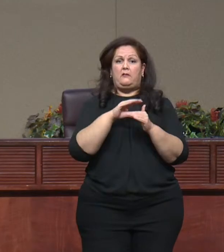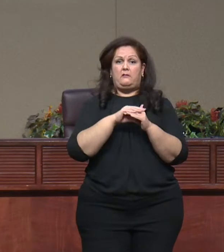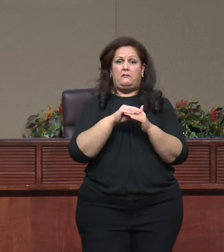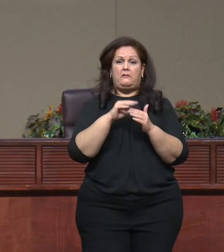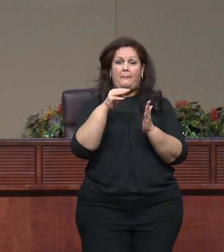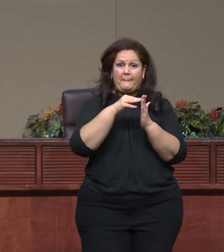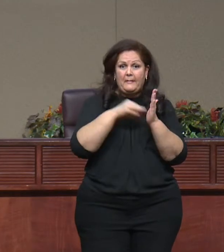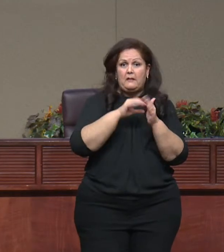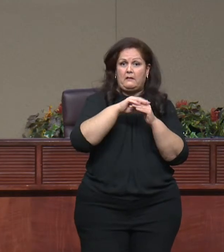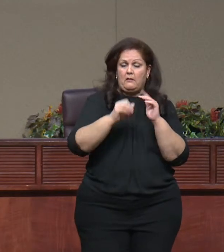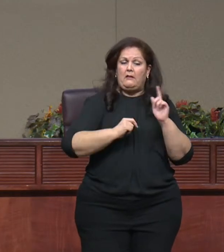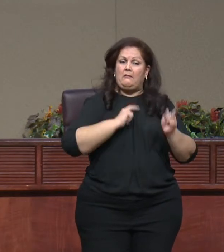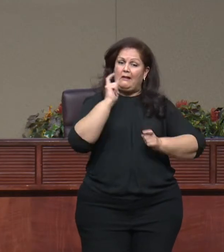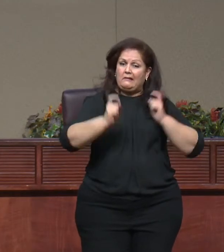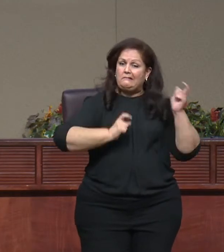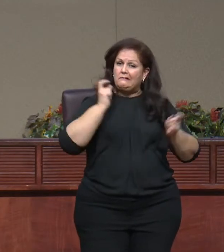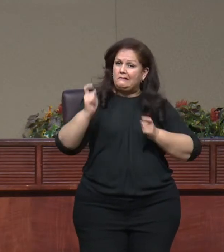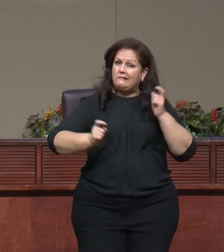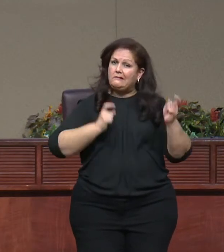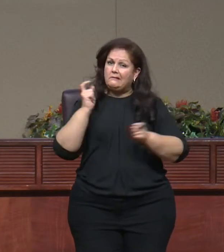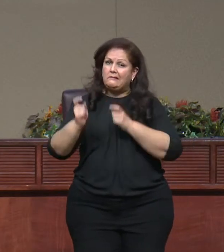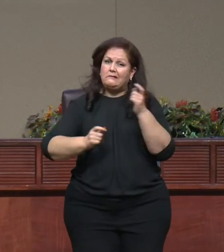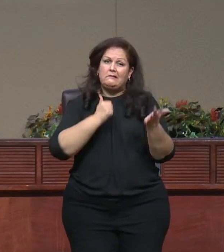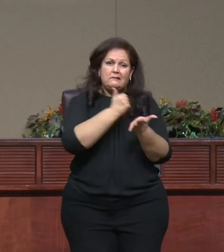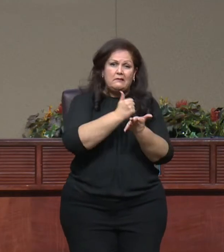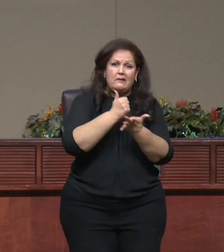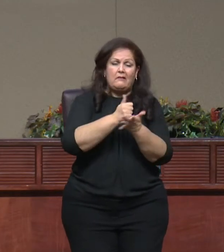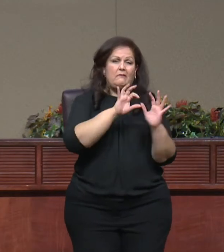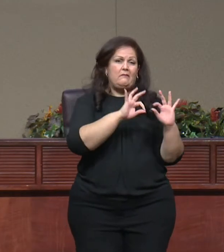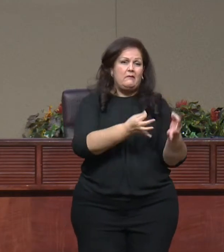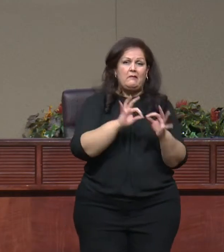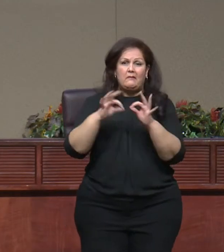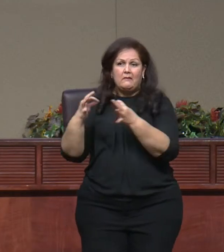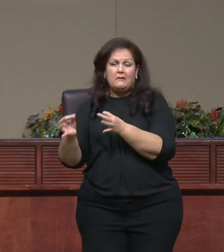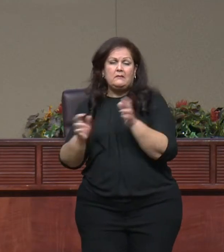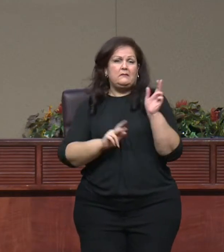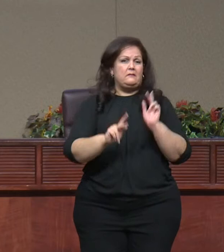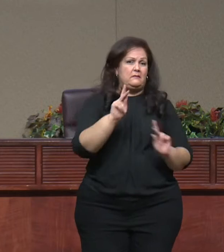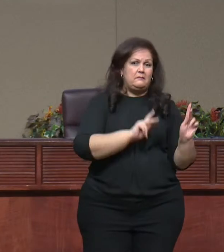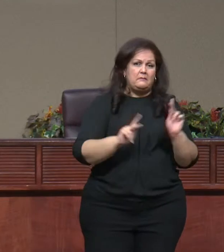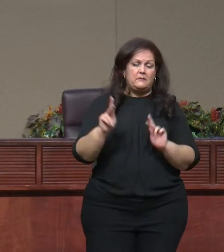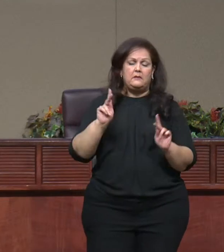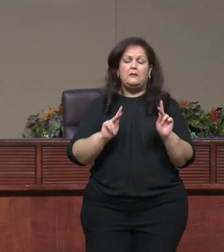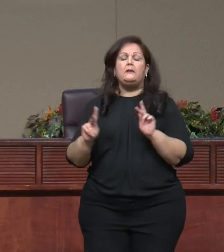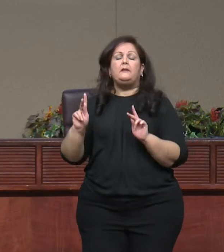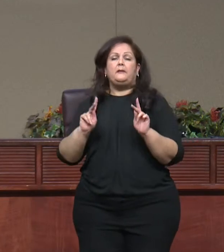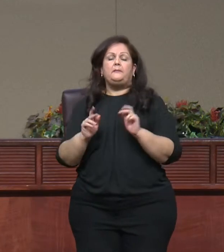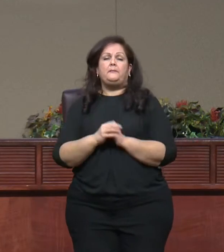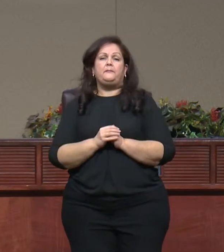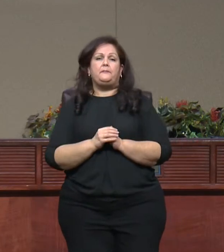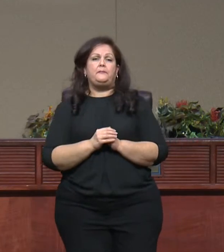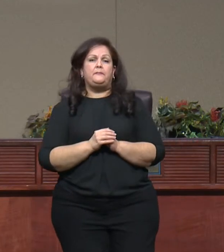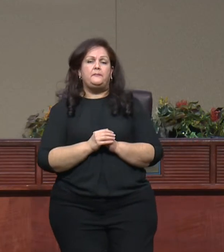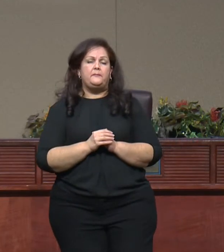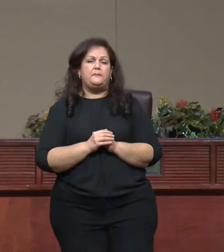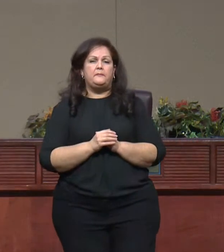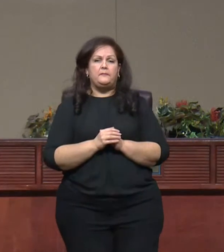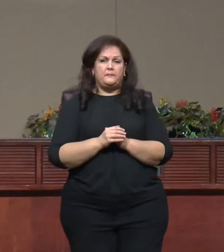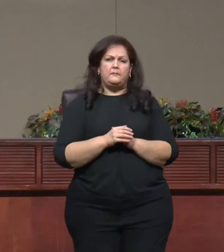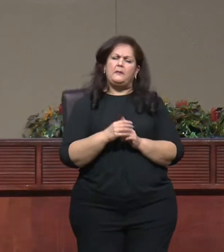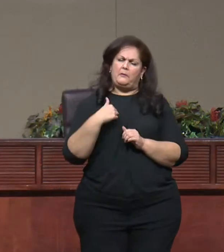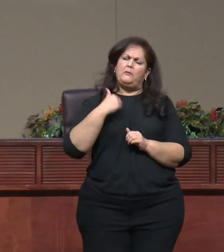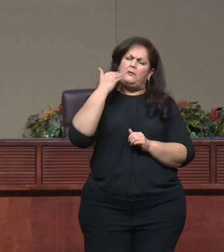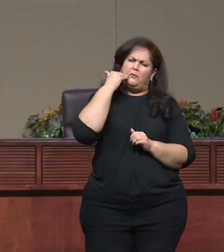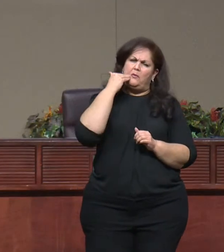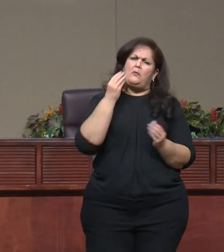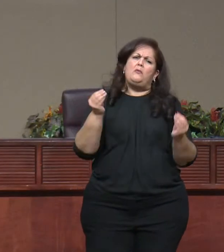to individuals and families in this community. However, we know that there really are more